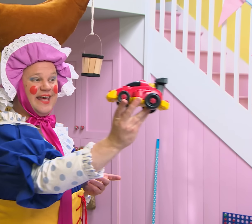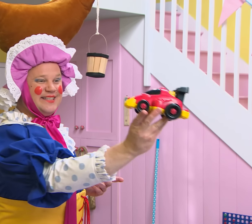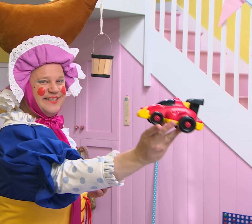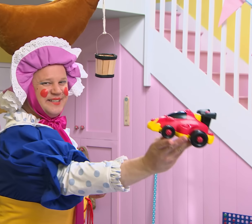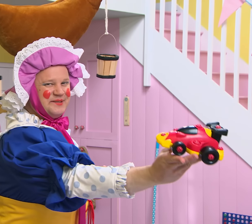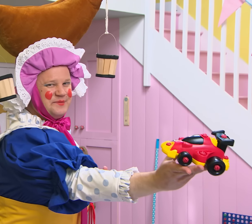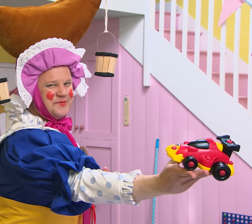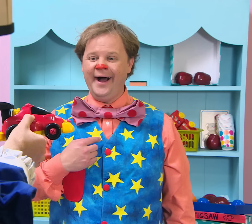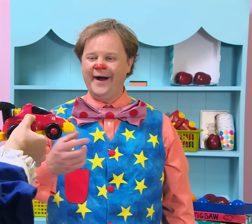this.